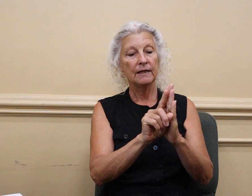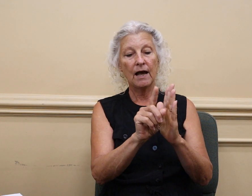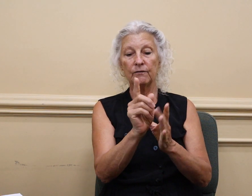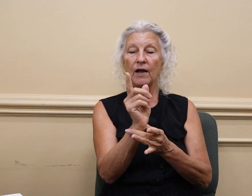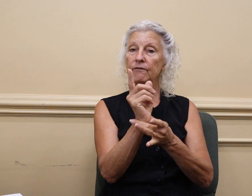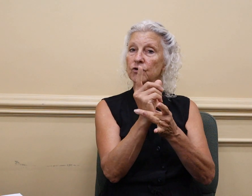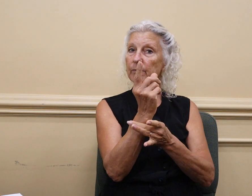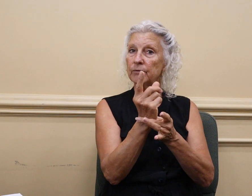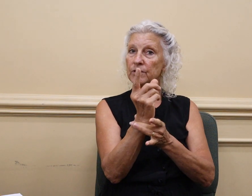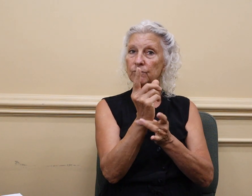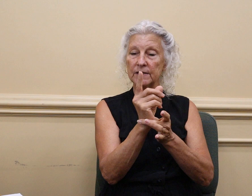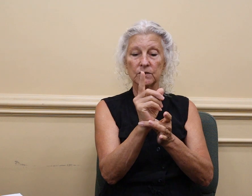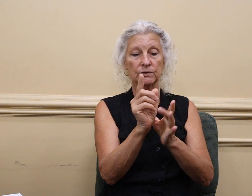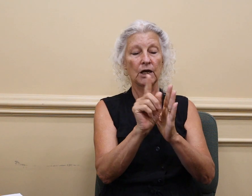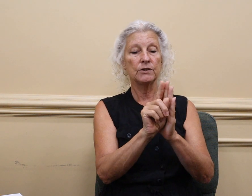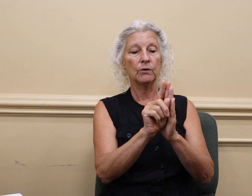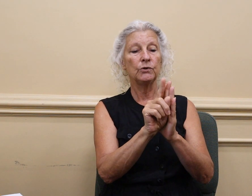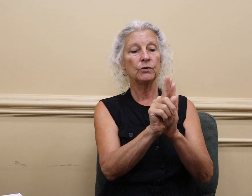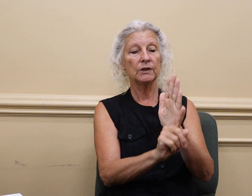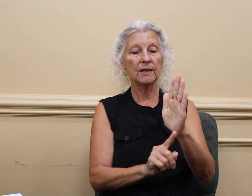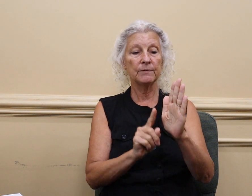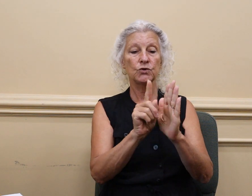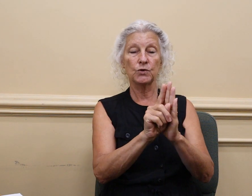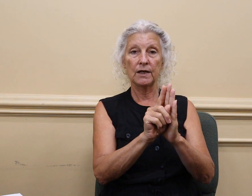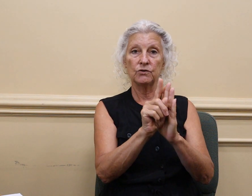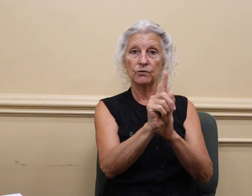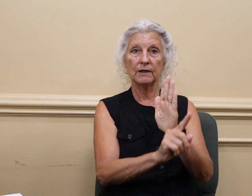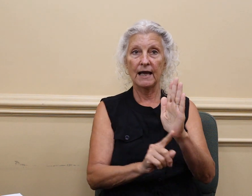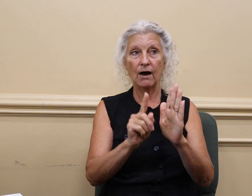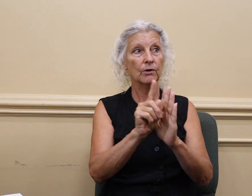Now, if you have trouble with your wrist, which I don't, you can keep it straight and do an hour.